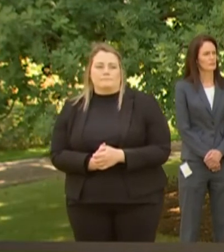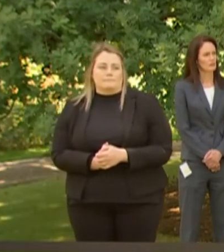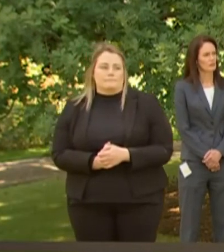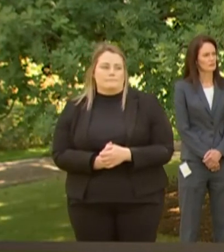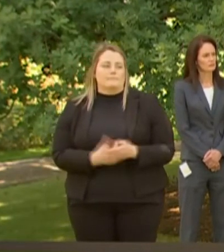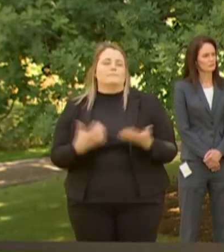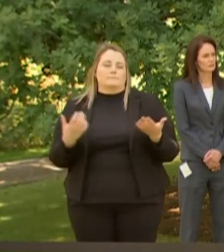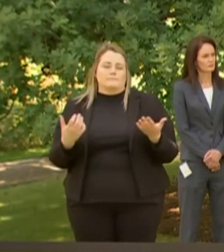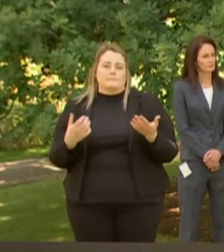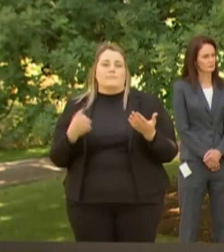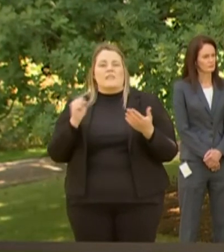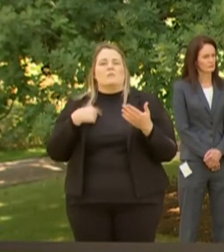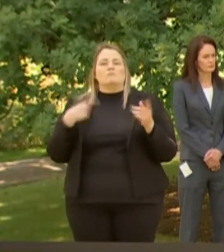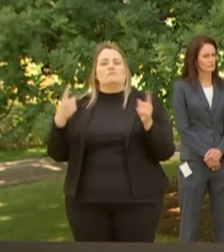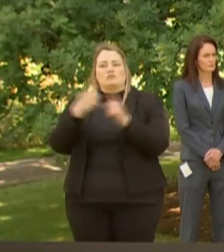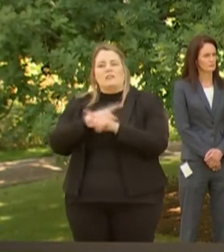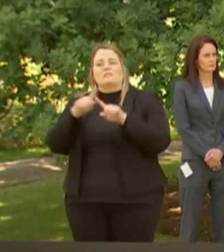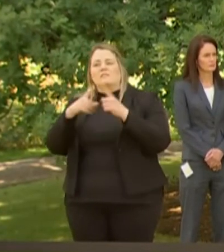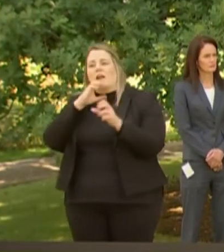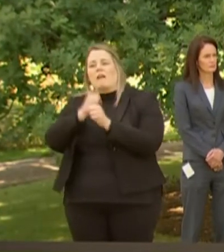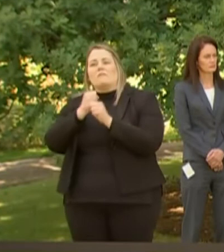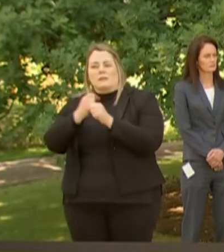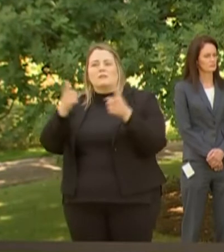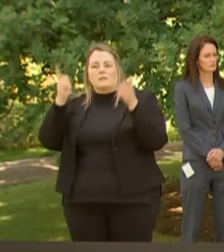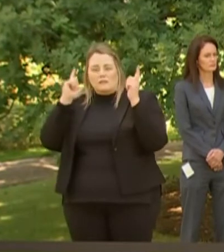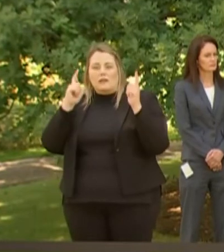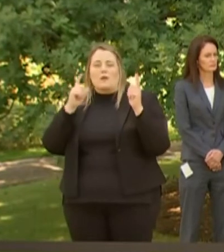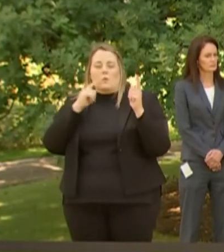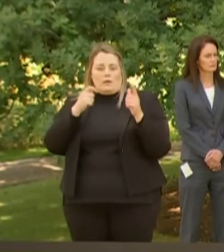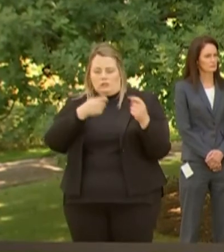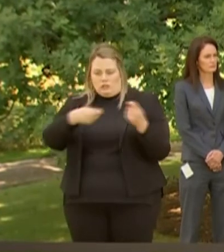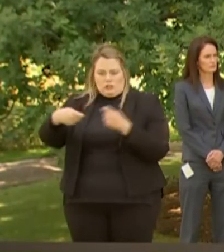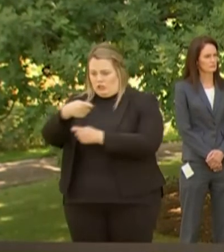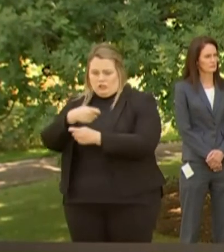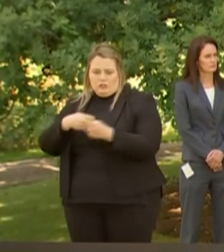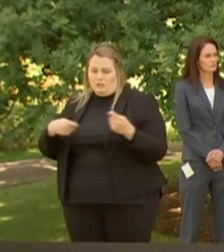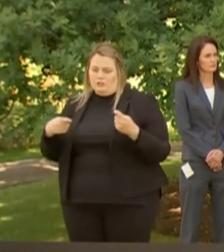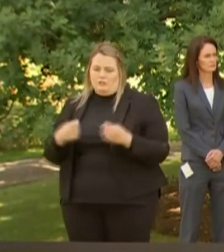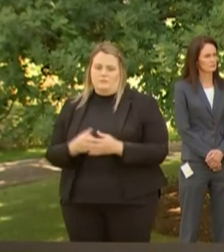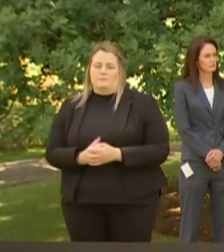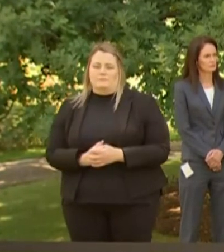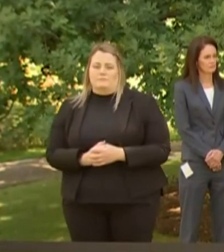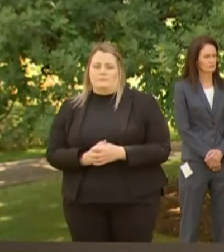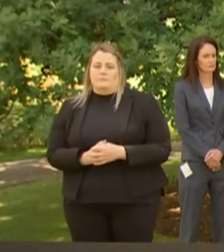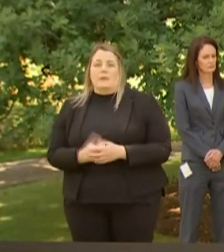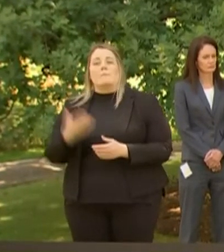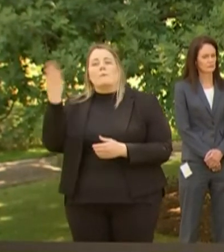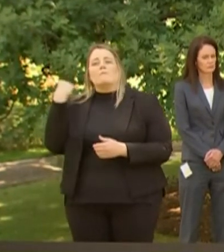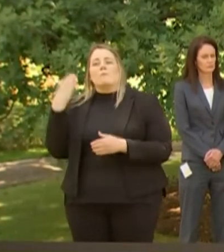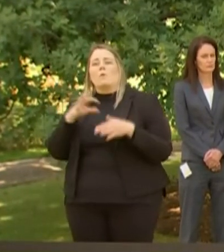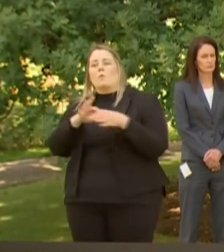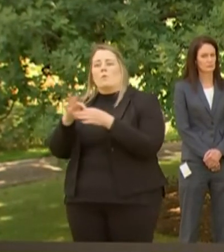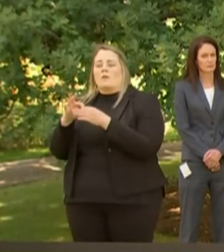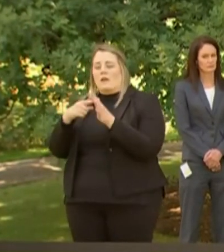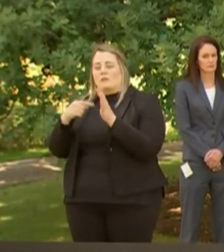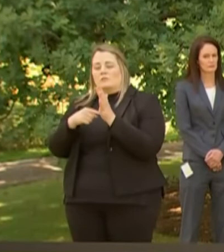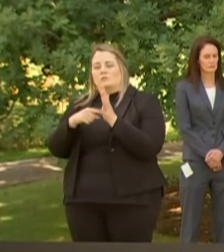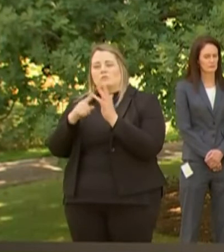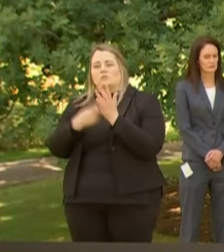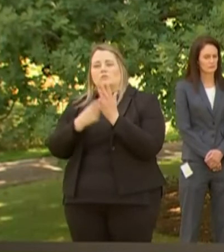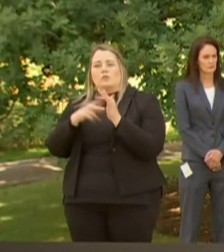be moved when it came to the Department of Justice. It had to be reset, and the coordinating minister, the attorney's done a great job. But it's a fundamentally